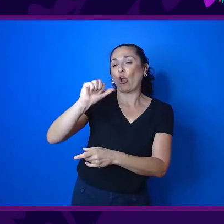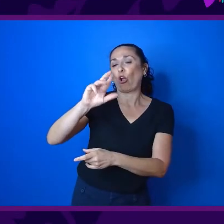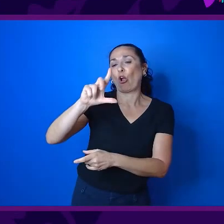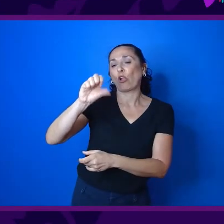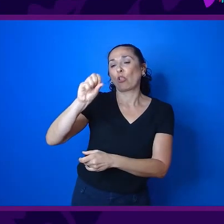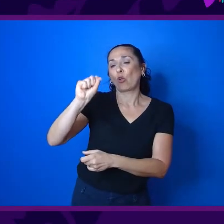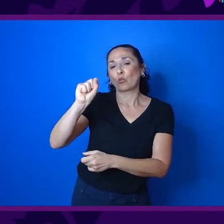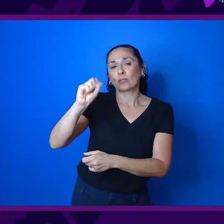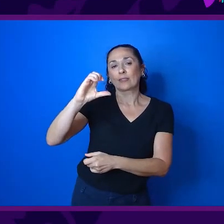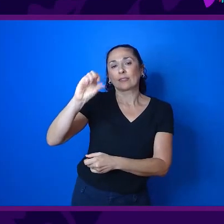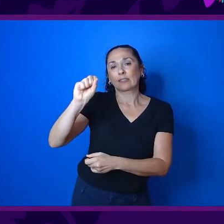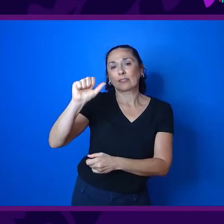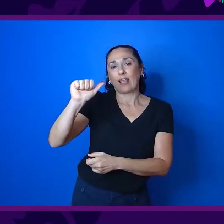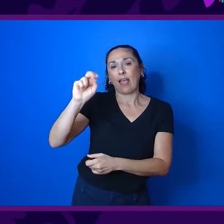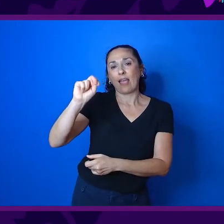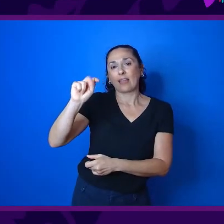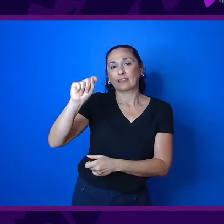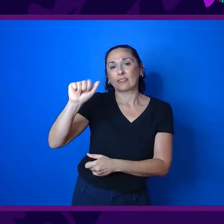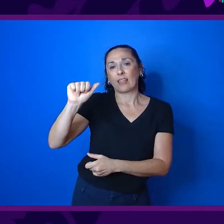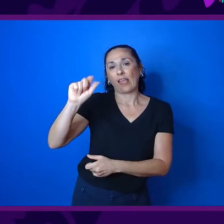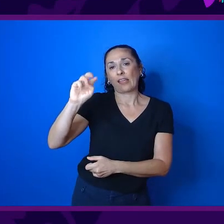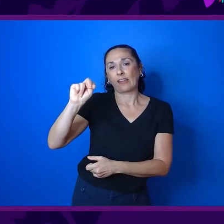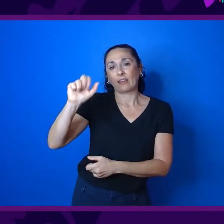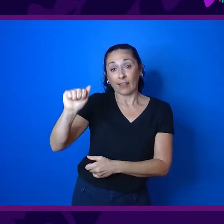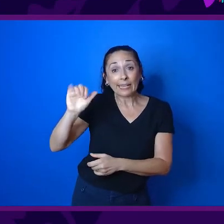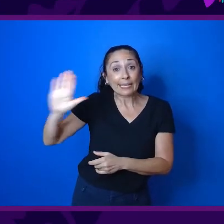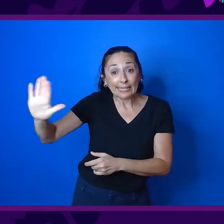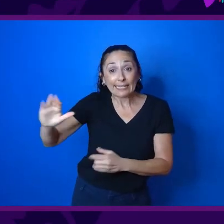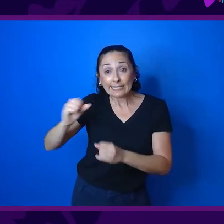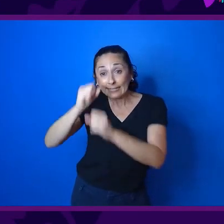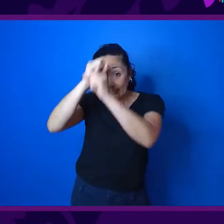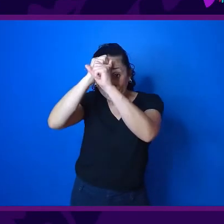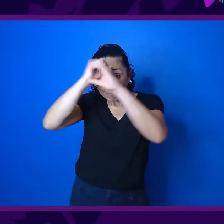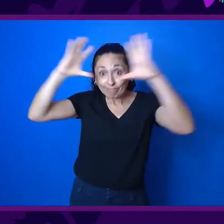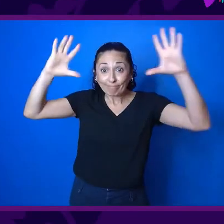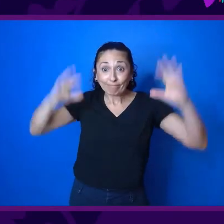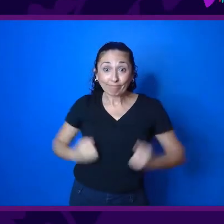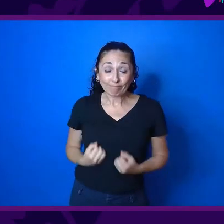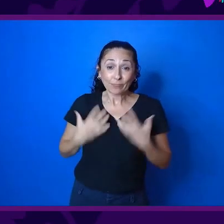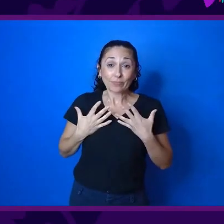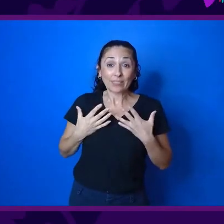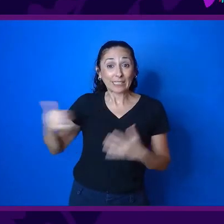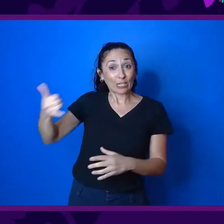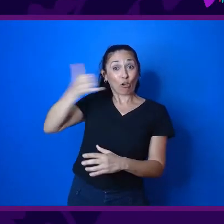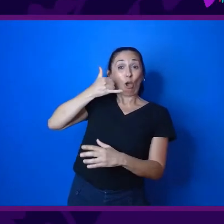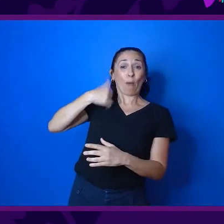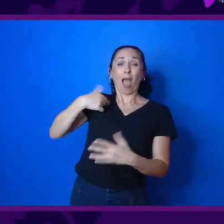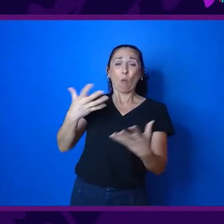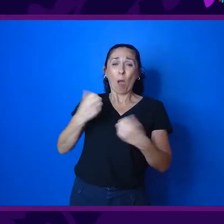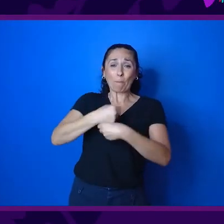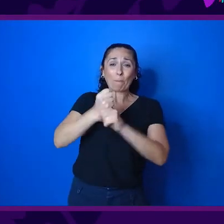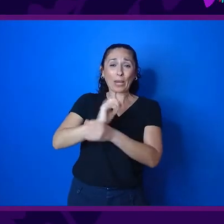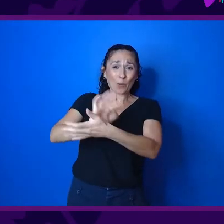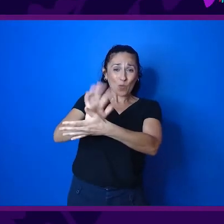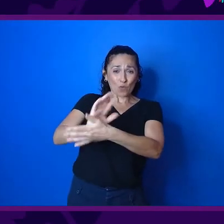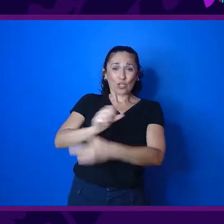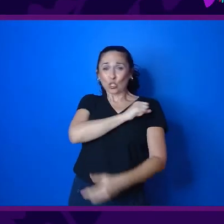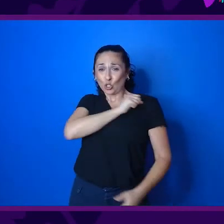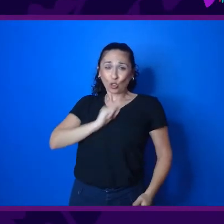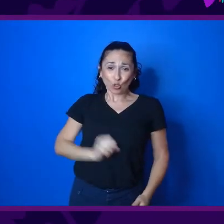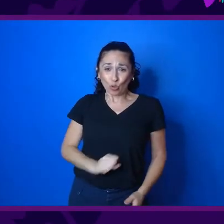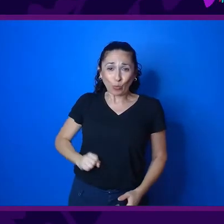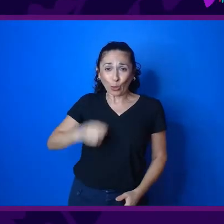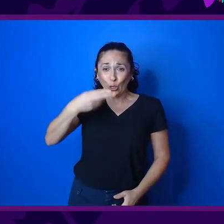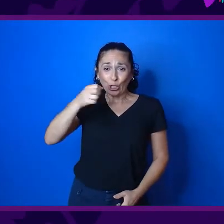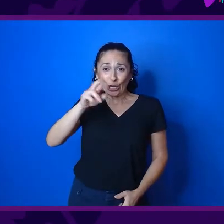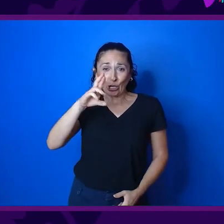inspiration. Carlos said, he called me up and he said, I want to make a superhero movie. And so then